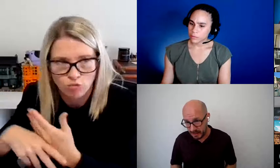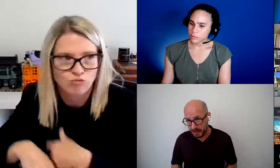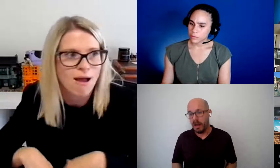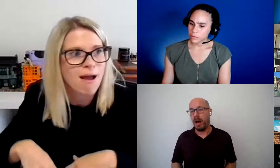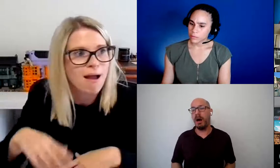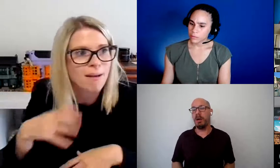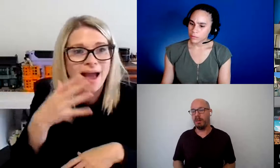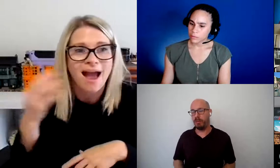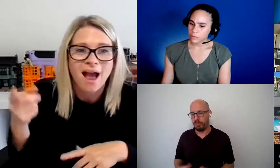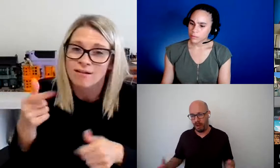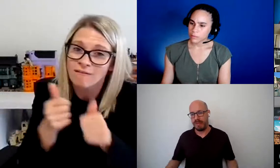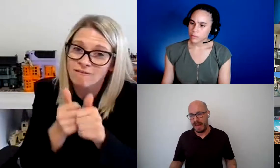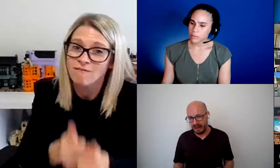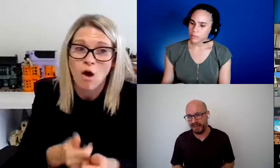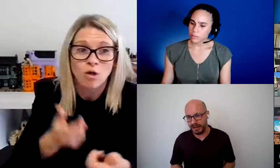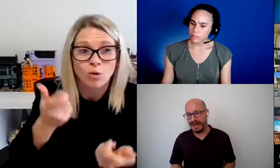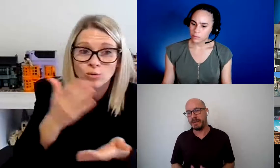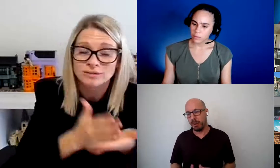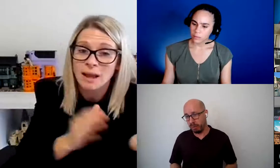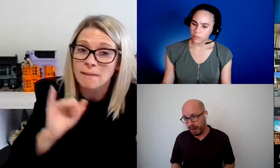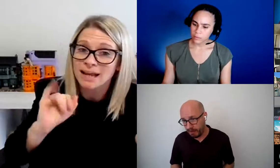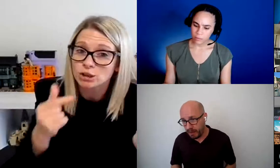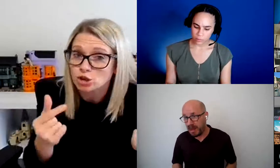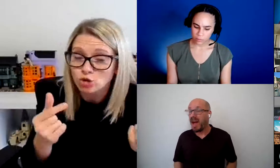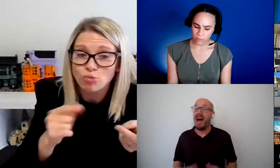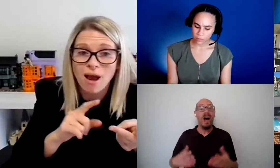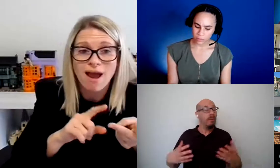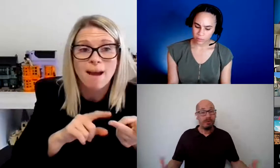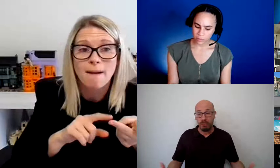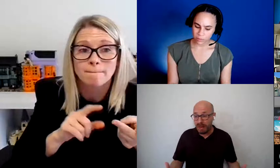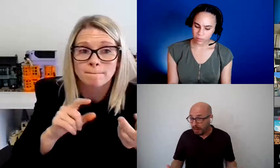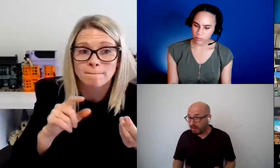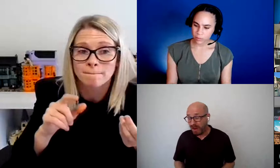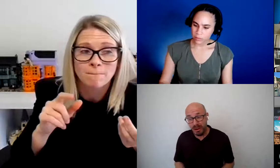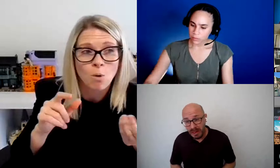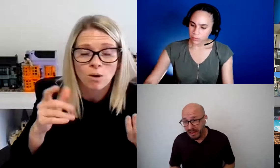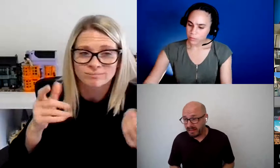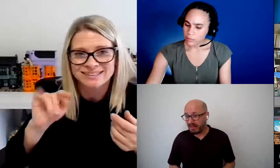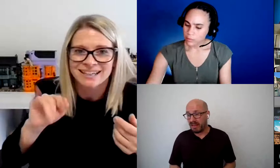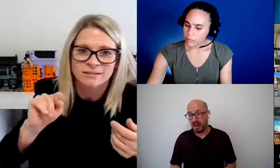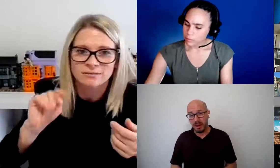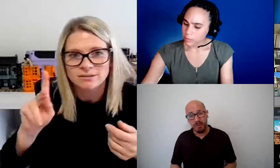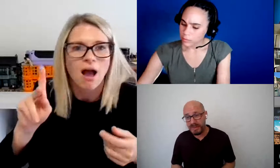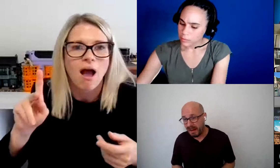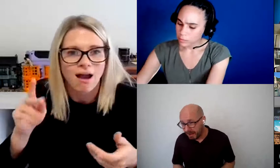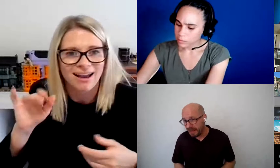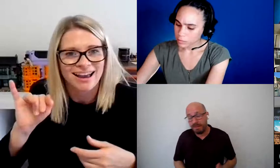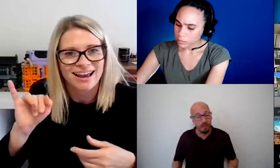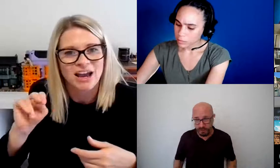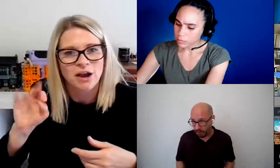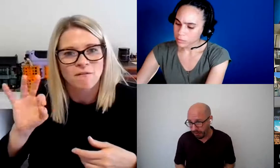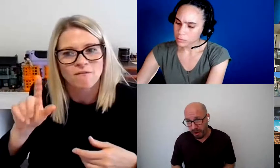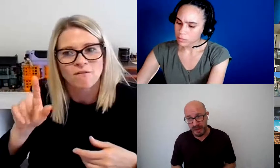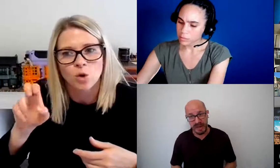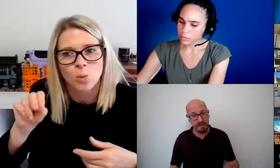and the ASL Connect program. I would also recommend following a number of deaf influencers on